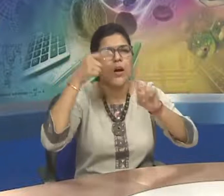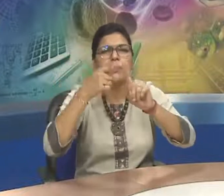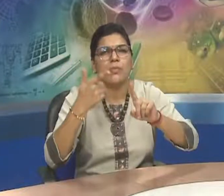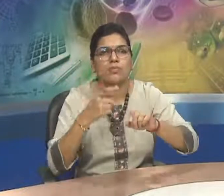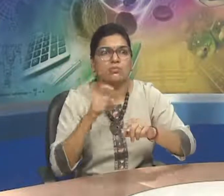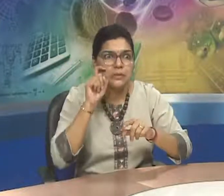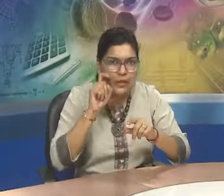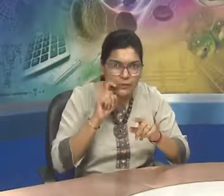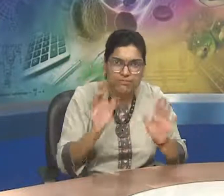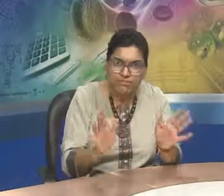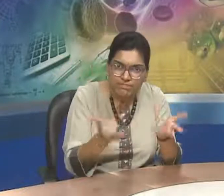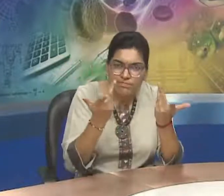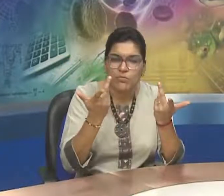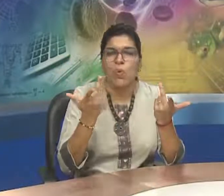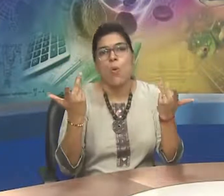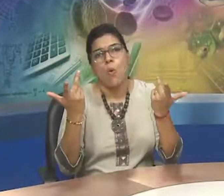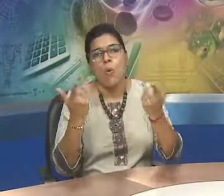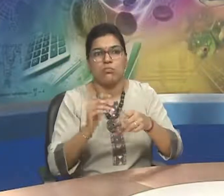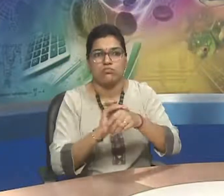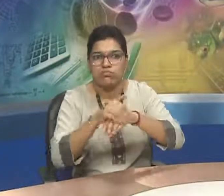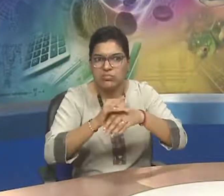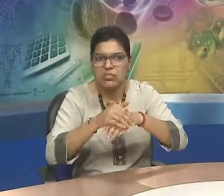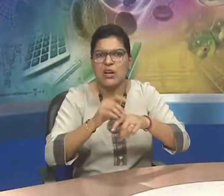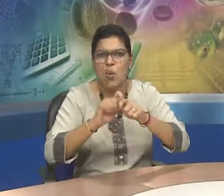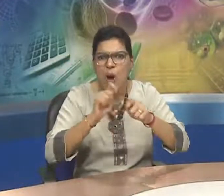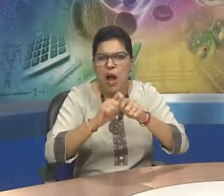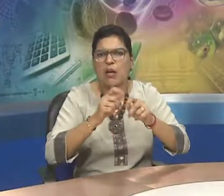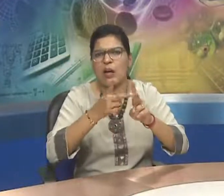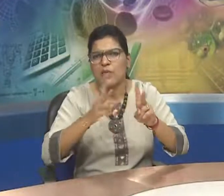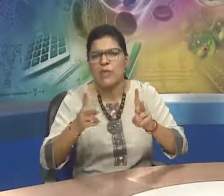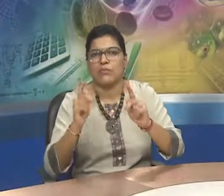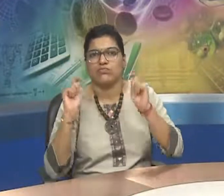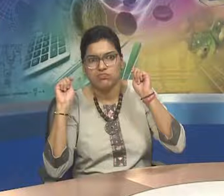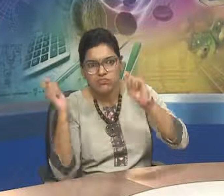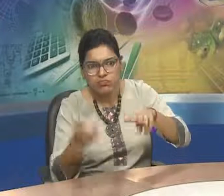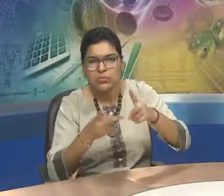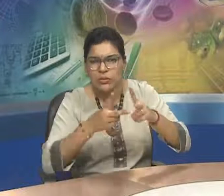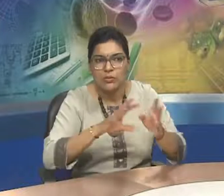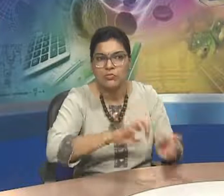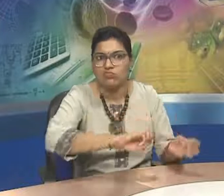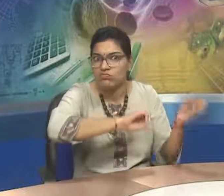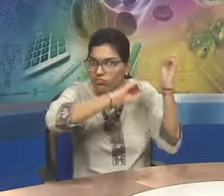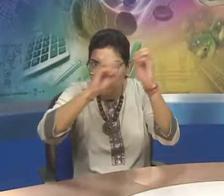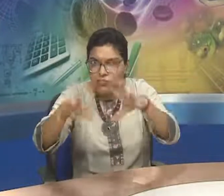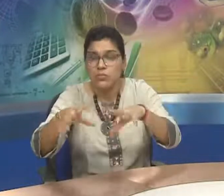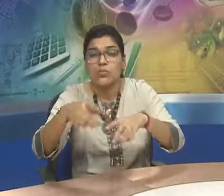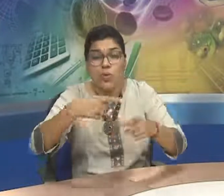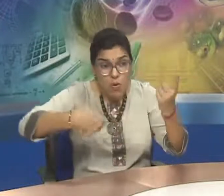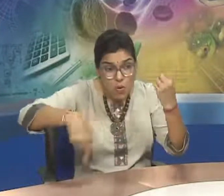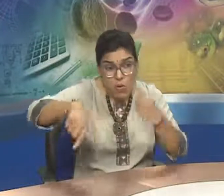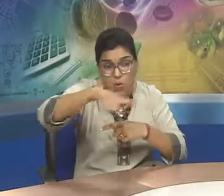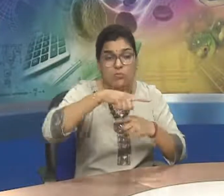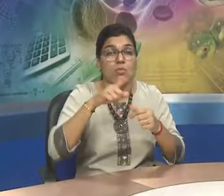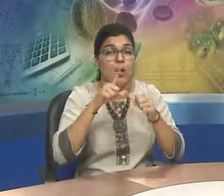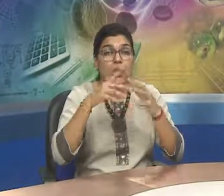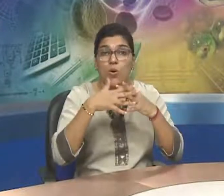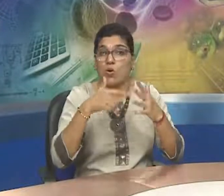who is not willing to do any kind of work, then that person has this